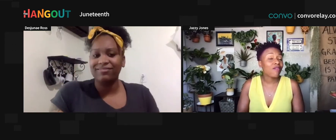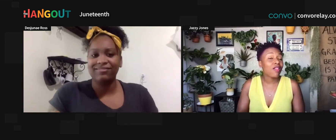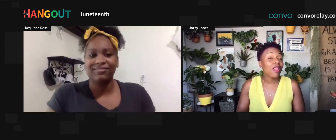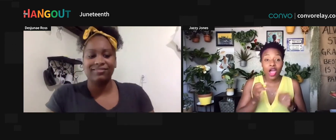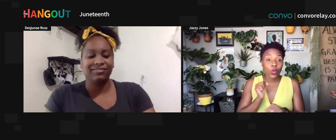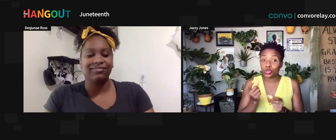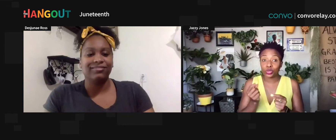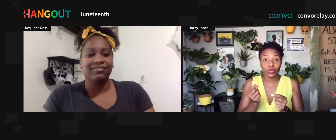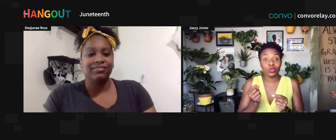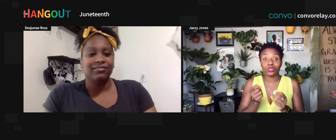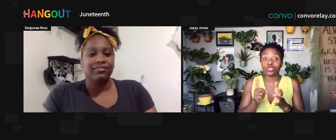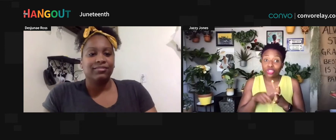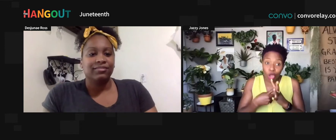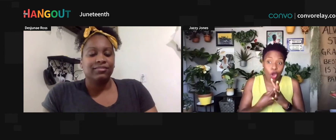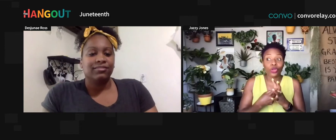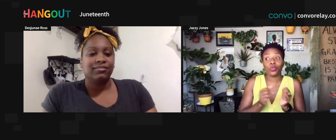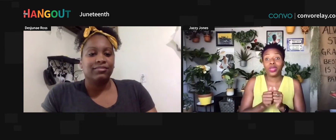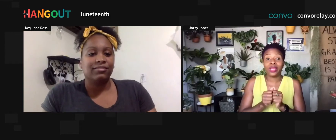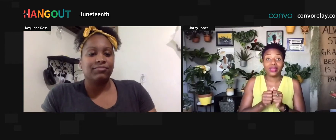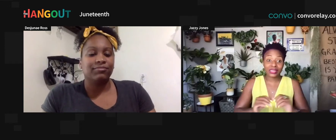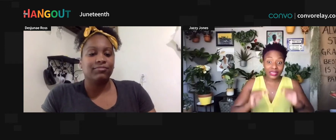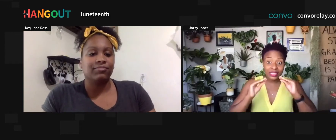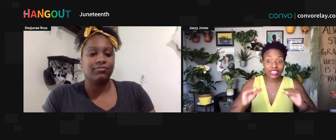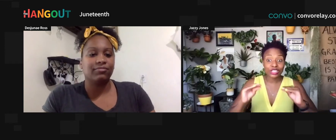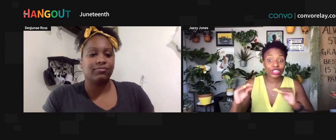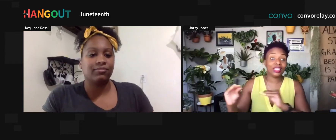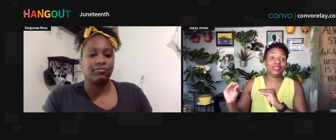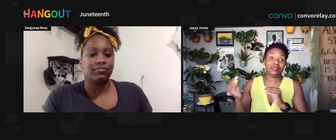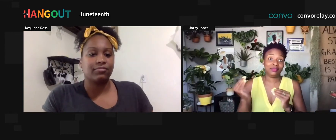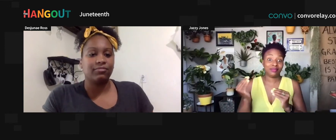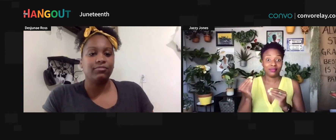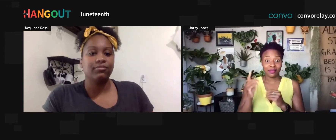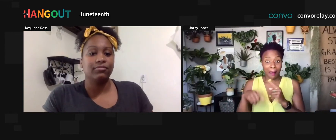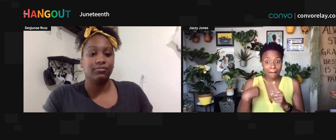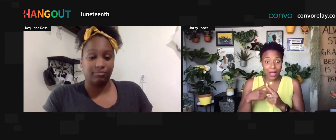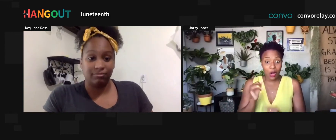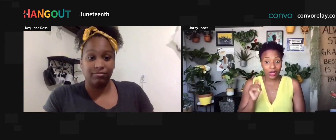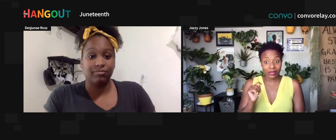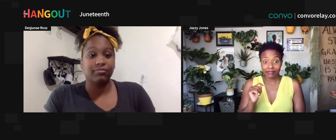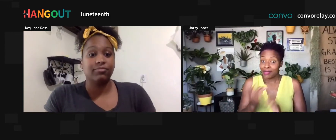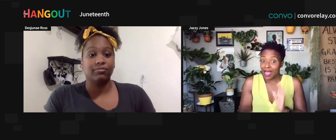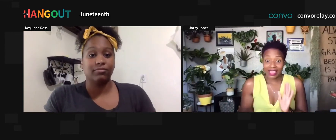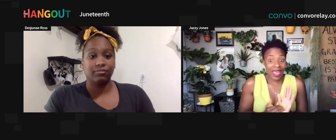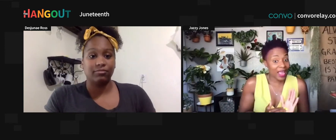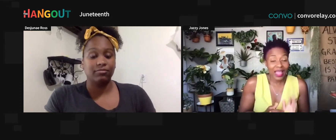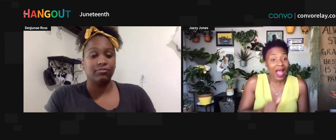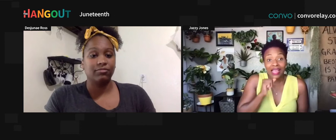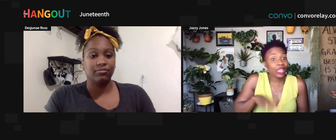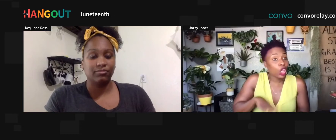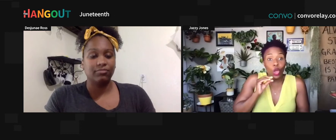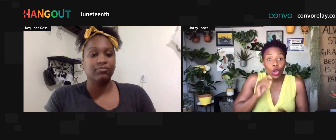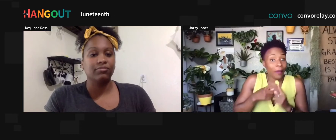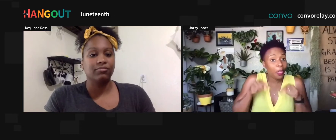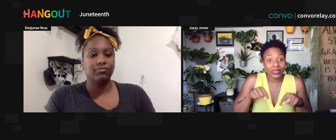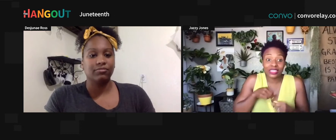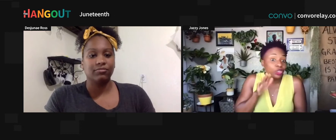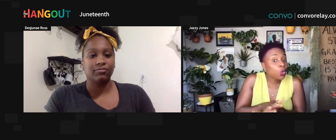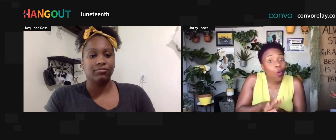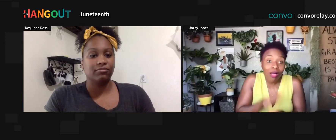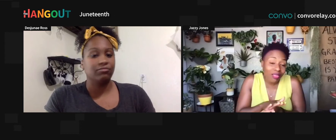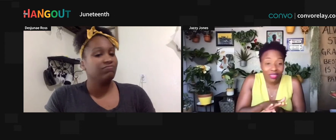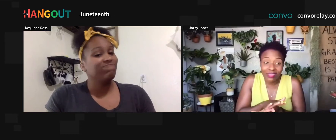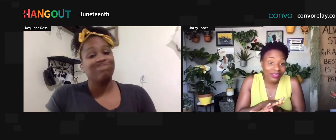to do. This is not where we can sit back on our laurels and be happy we have Juneteenth. And it starts with education. Yes, clearly there's so much work to